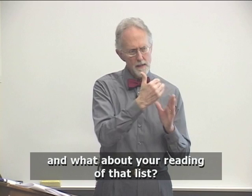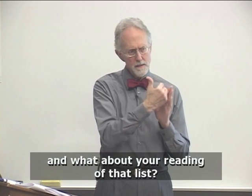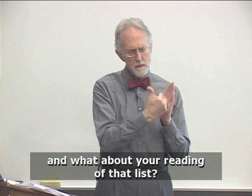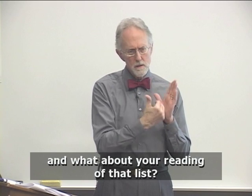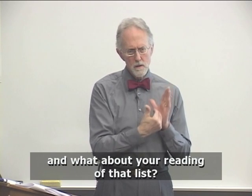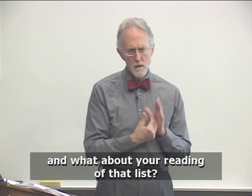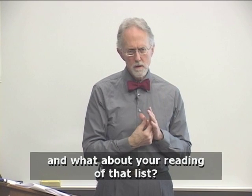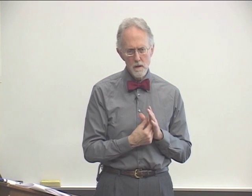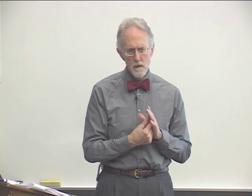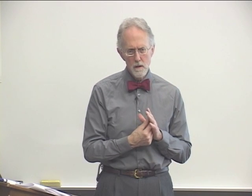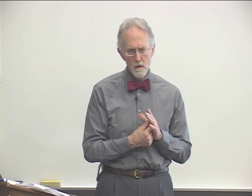list?